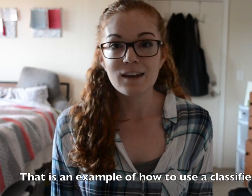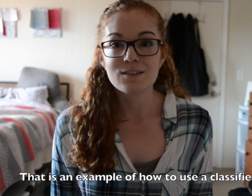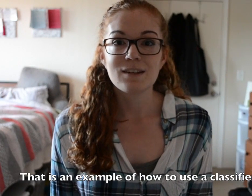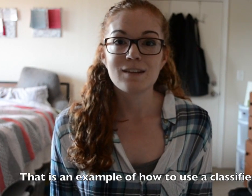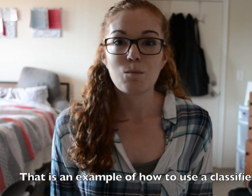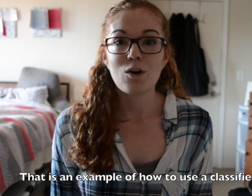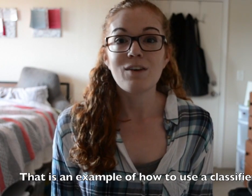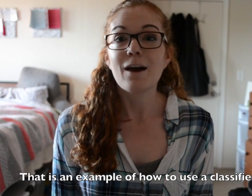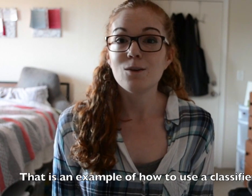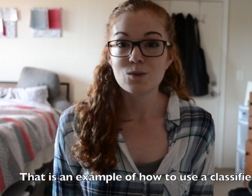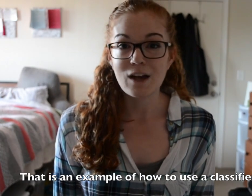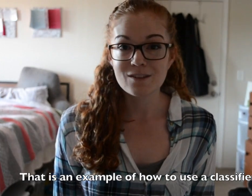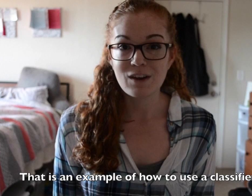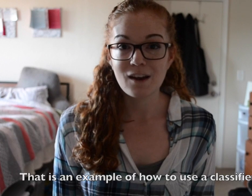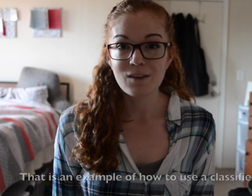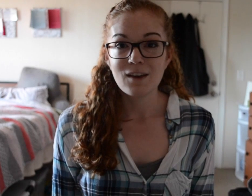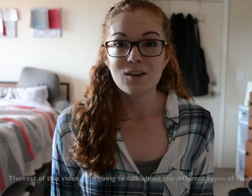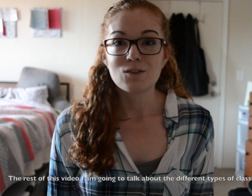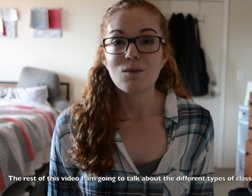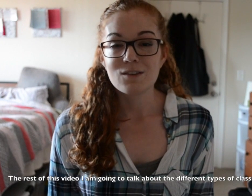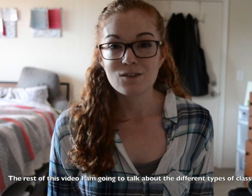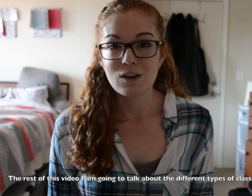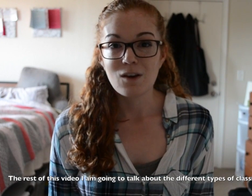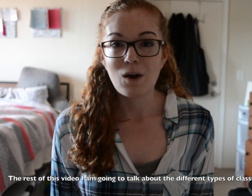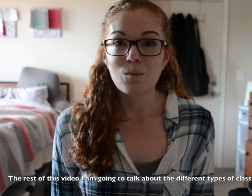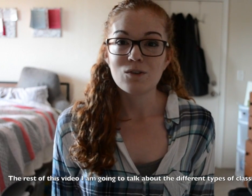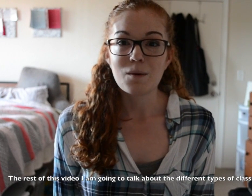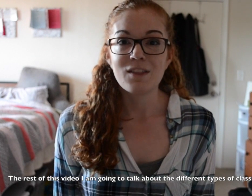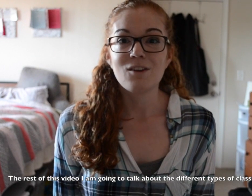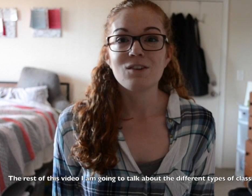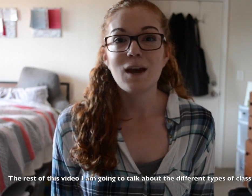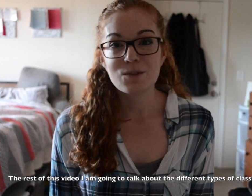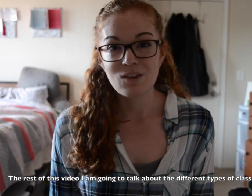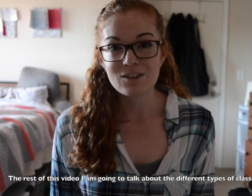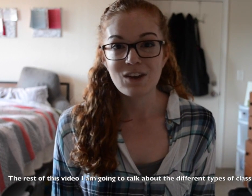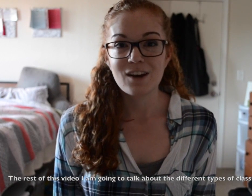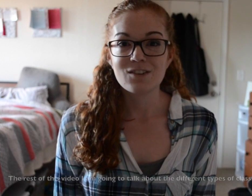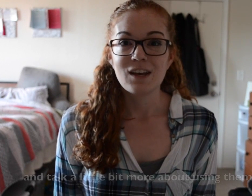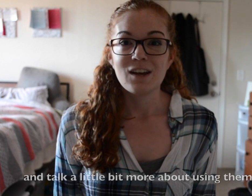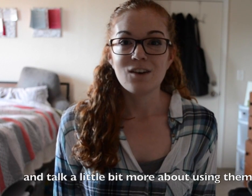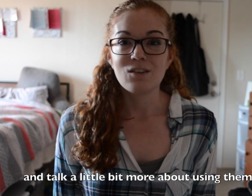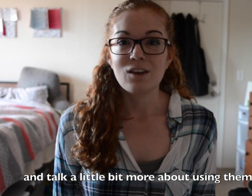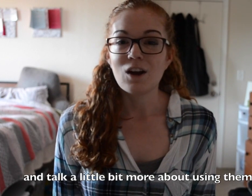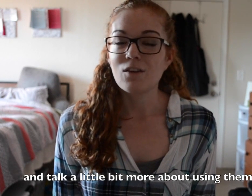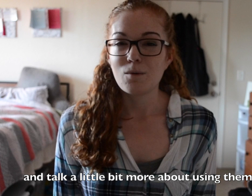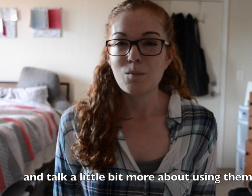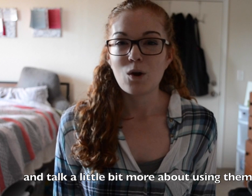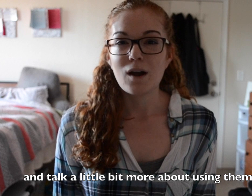is an example of how to use a classifier. So the rest of this video I'm going to talk about the different types of classifiers and talk a little bit more